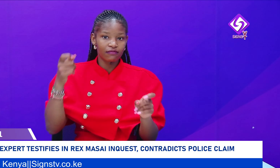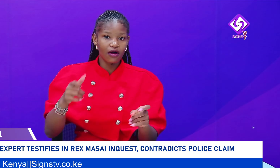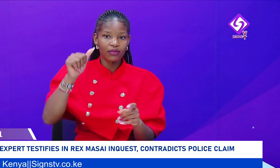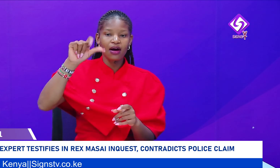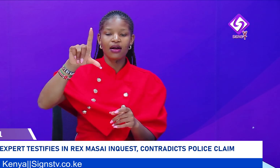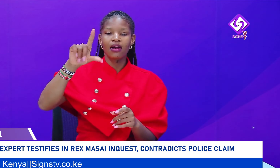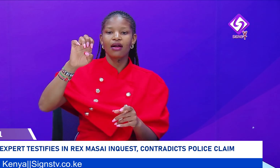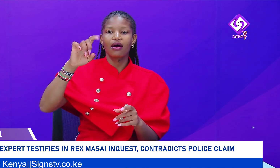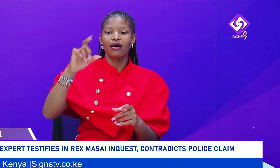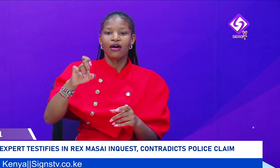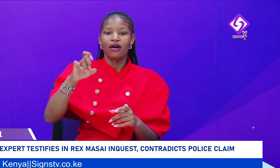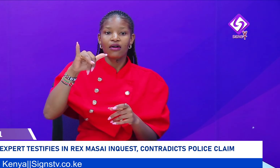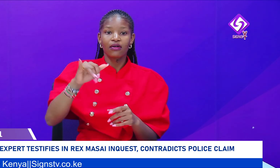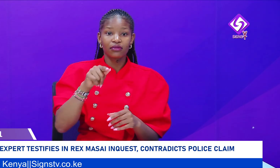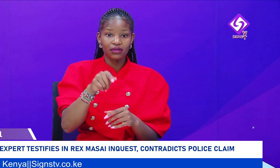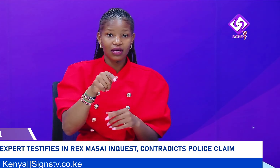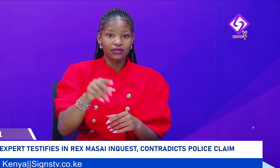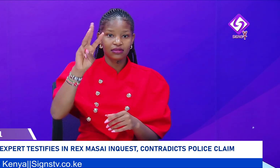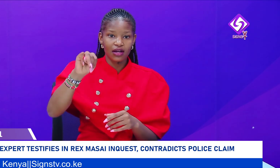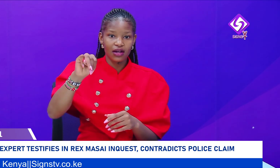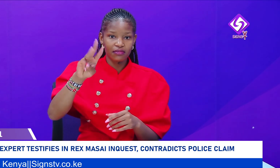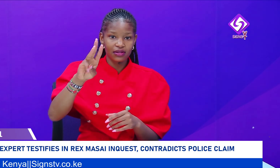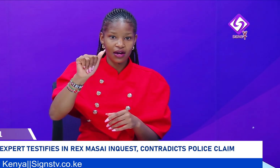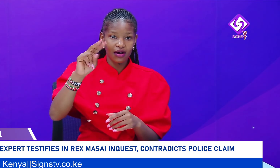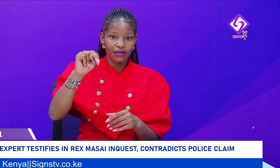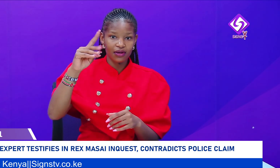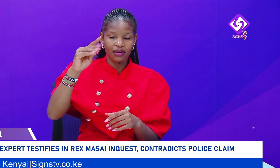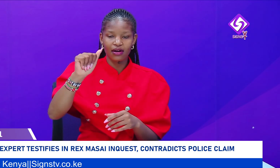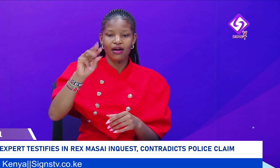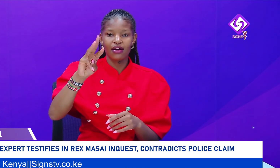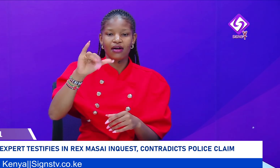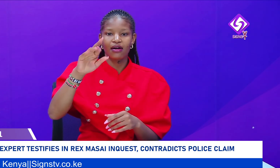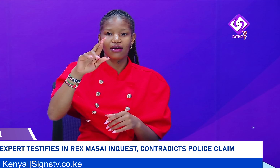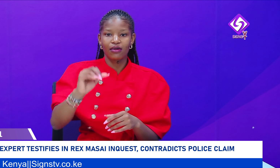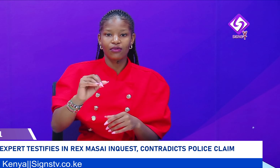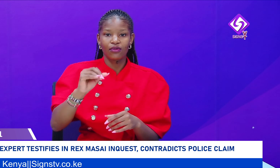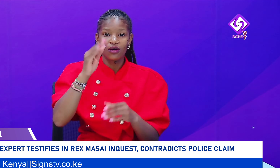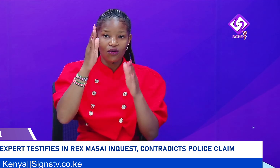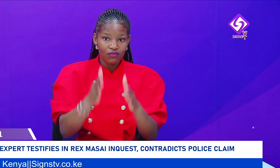The testimony from Alex Mutindi Mwandawiro,